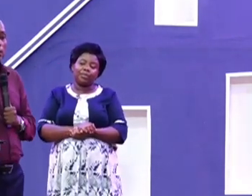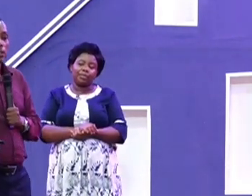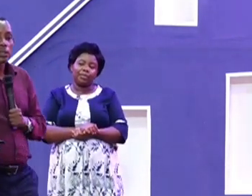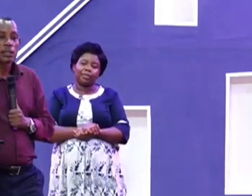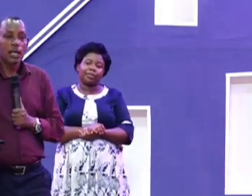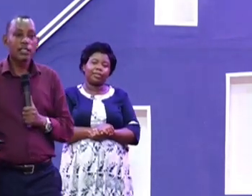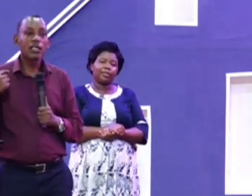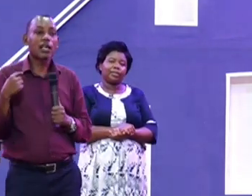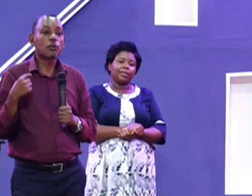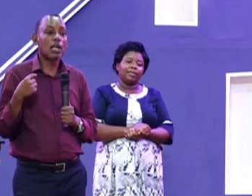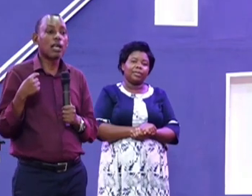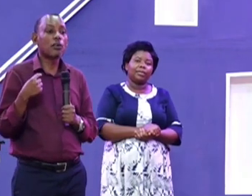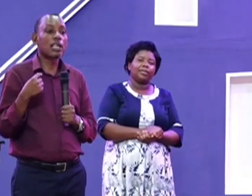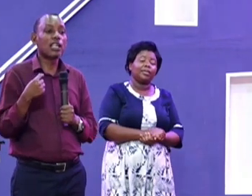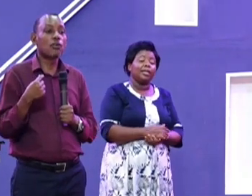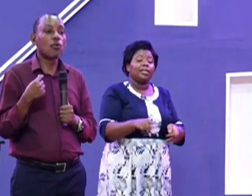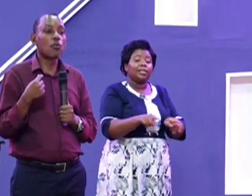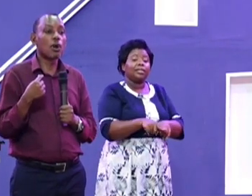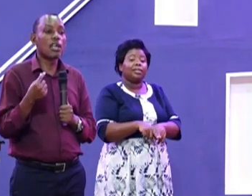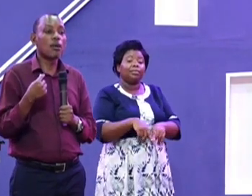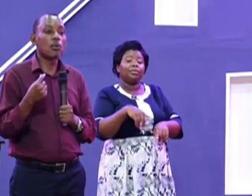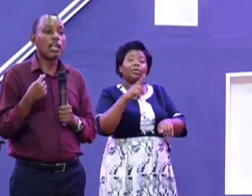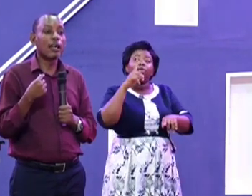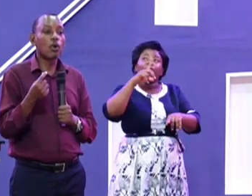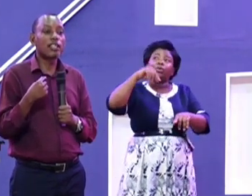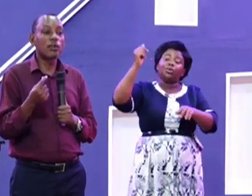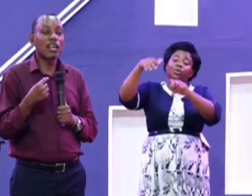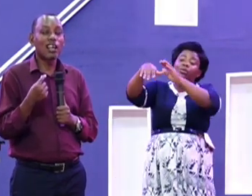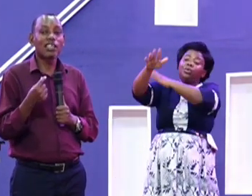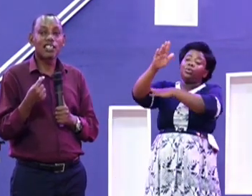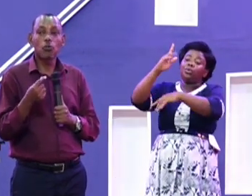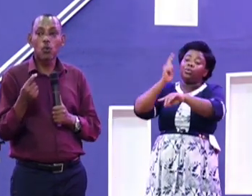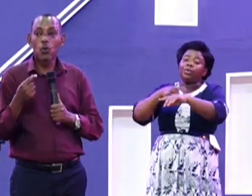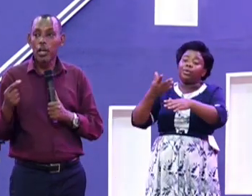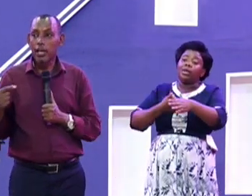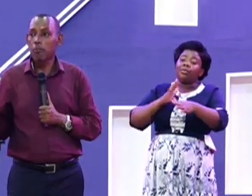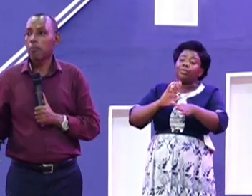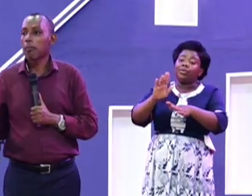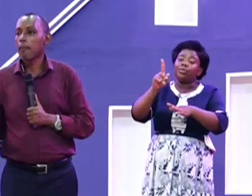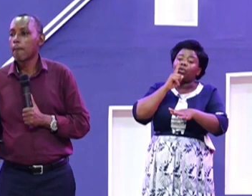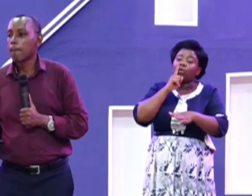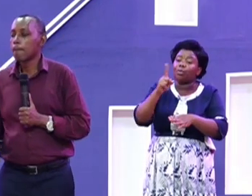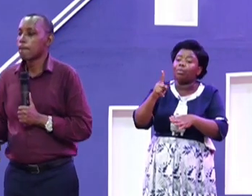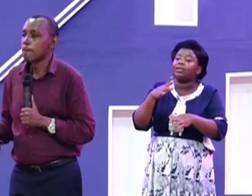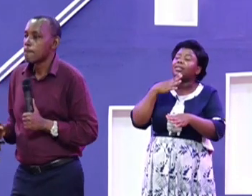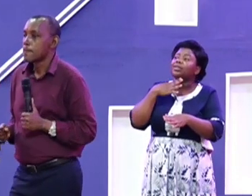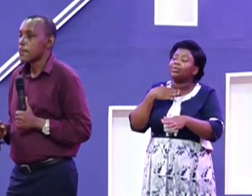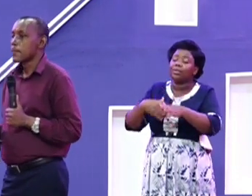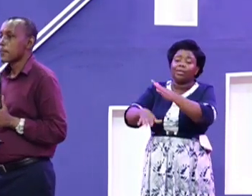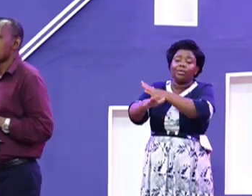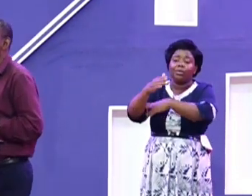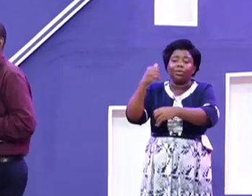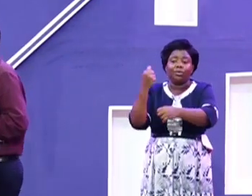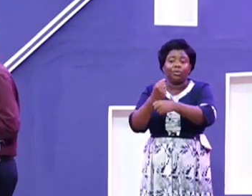call, that is when you remember God. Ate Katonda naye ogendayo ng'omuwabya enkola gy'oyagala ayitemu okukolera. And when you go to God, you